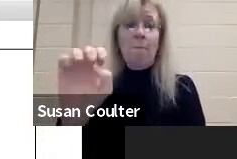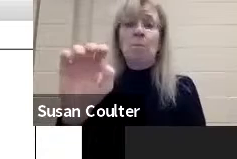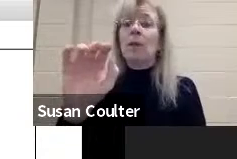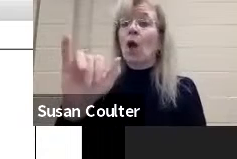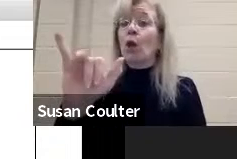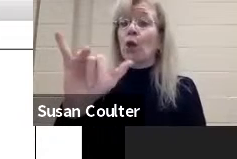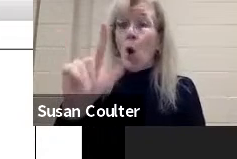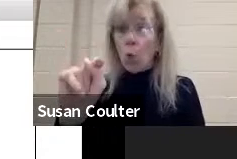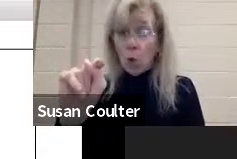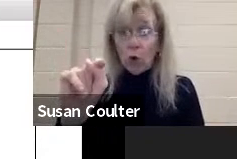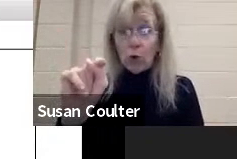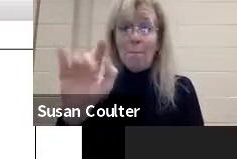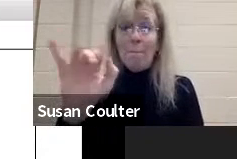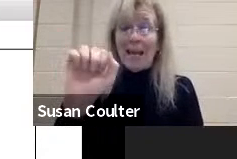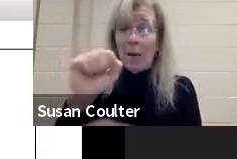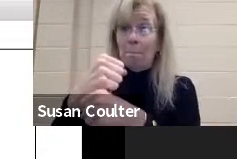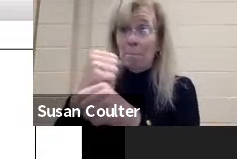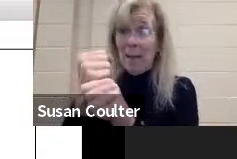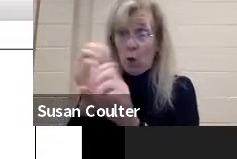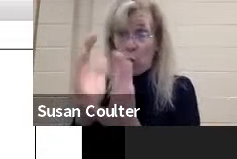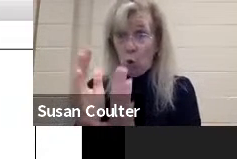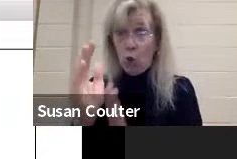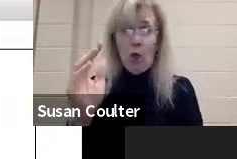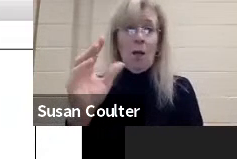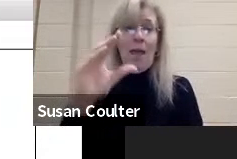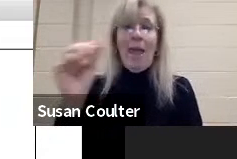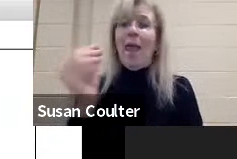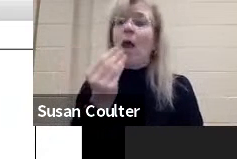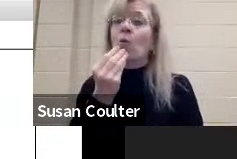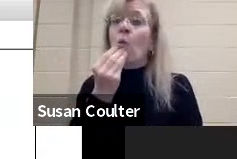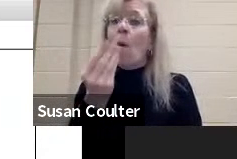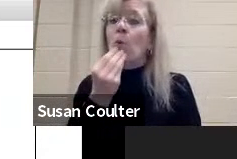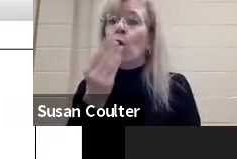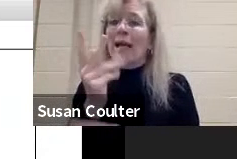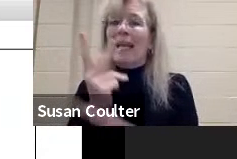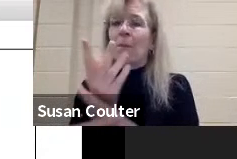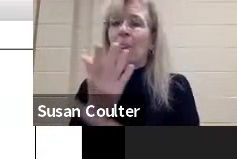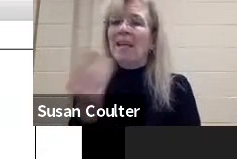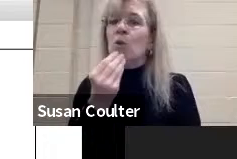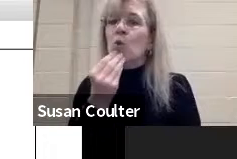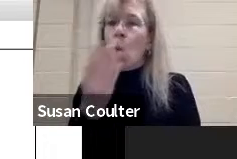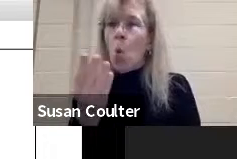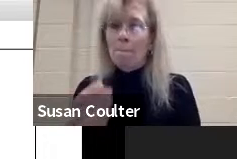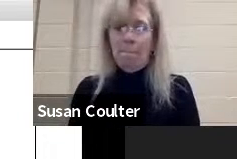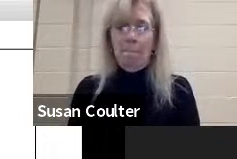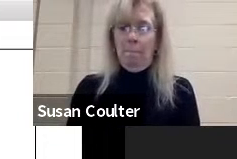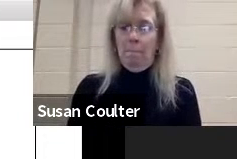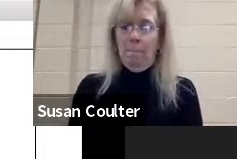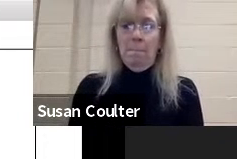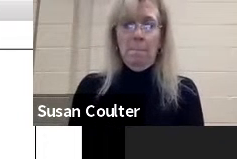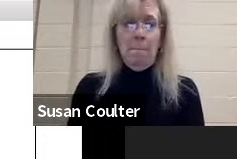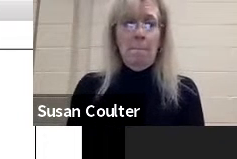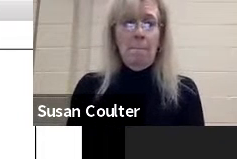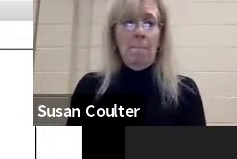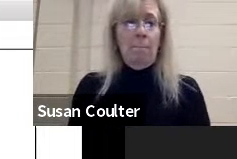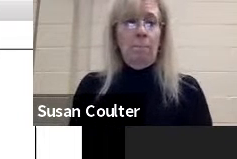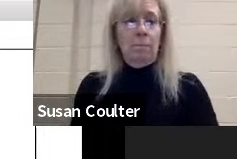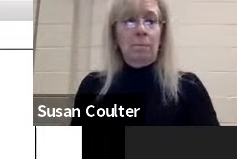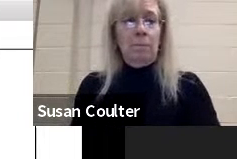saute, yogurt maker, and warmer, keep things warm.